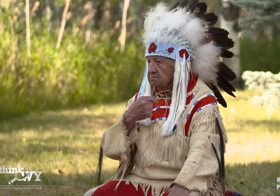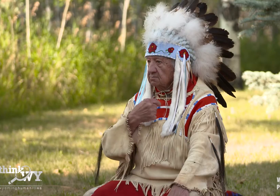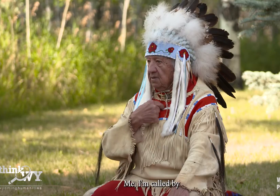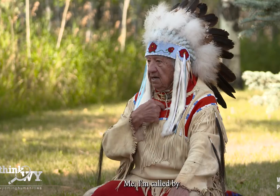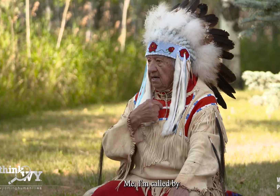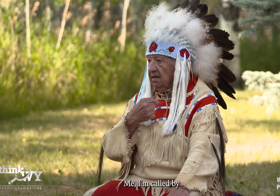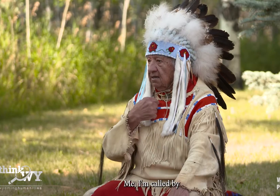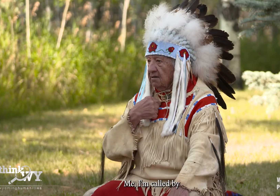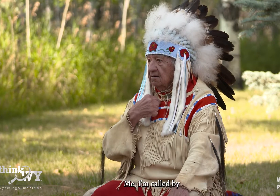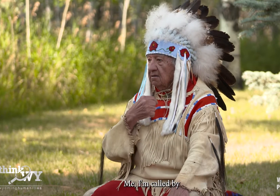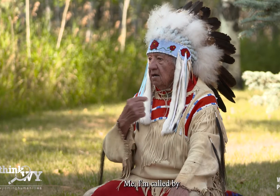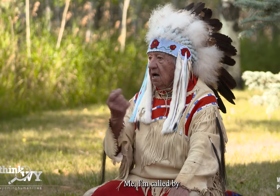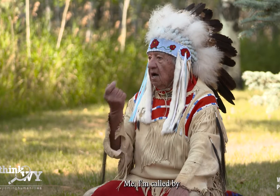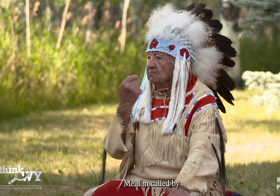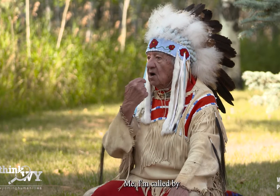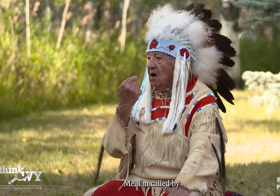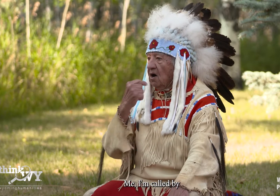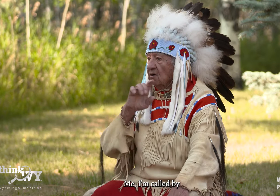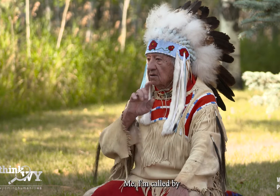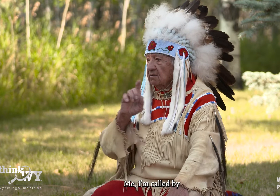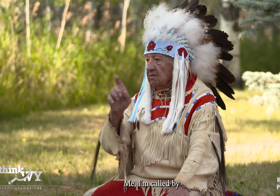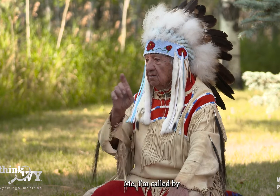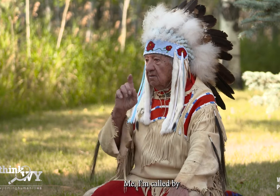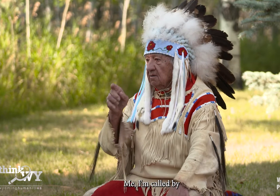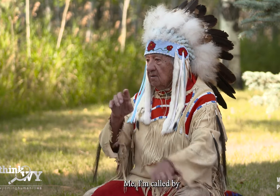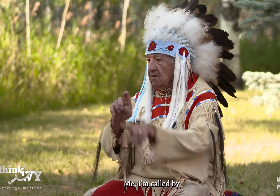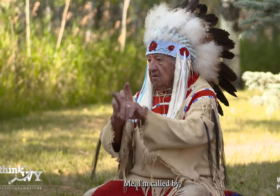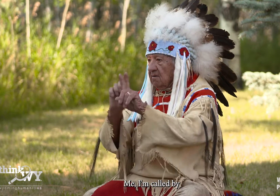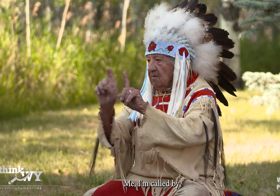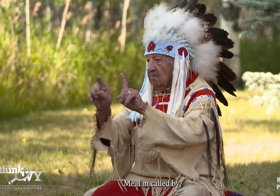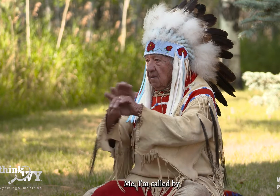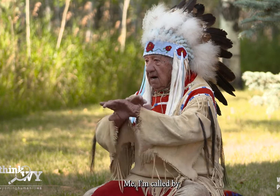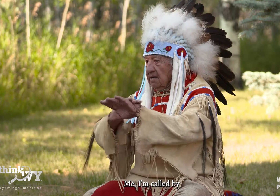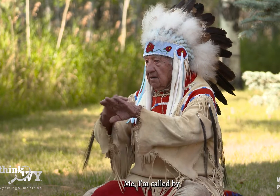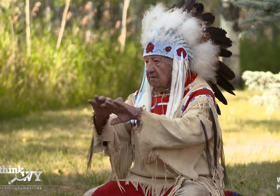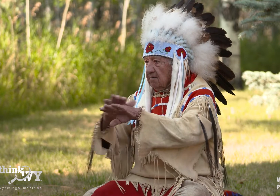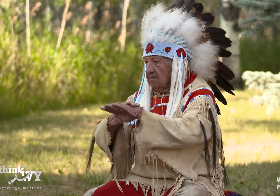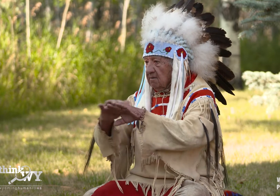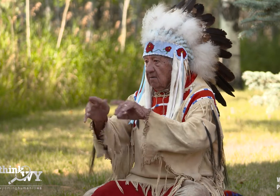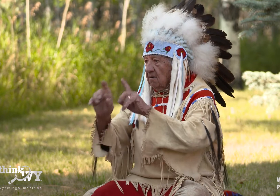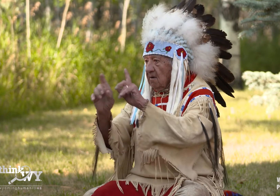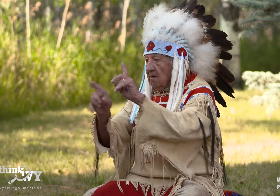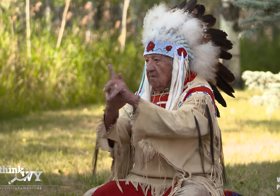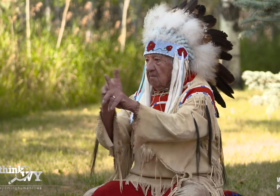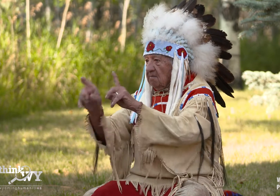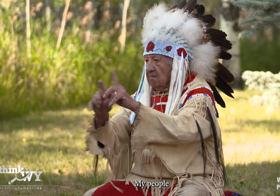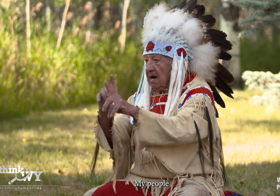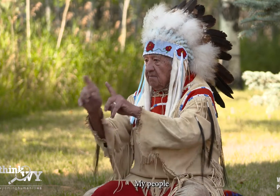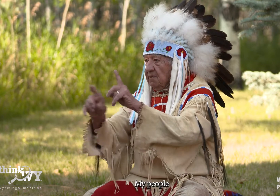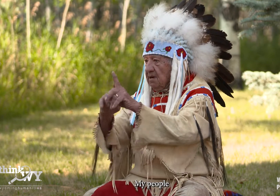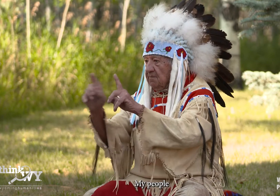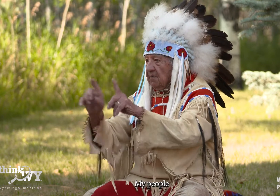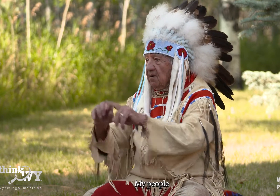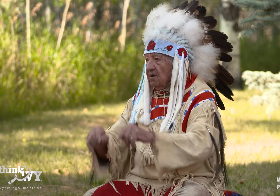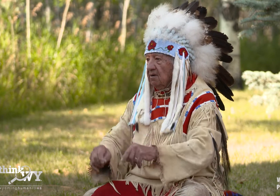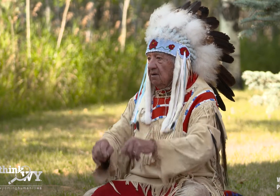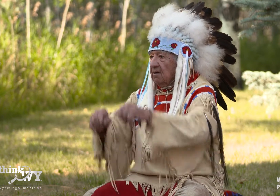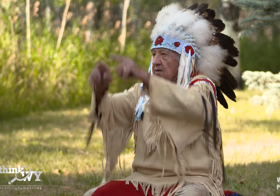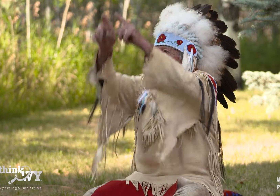Me, I'm called by my people,